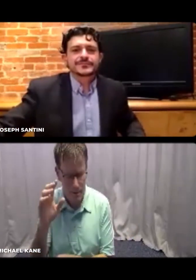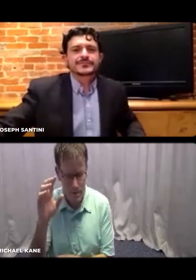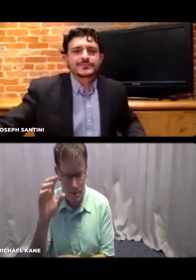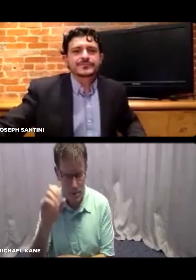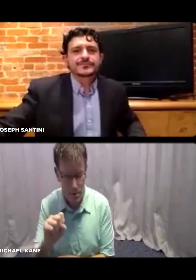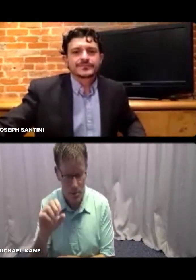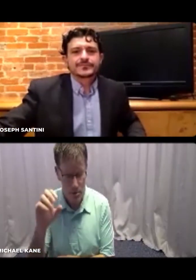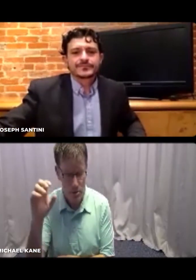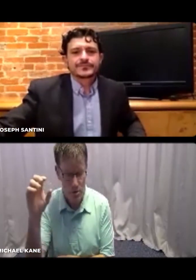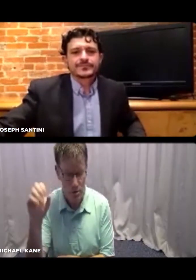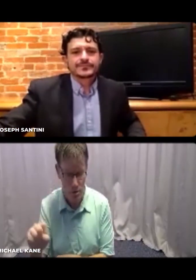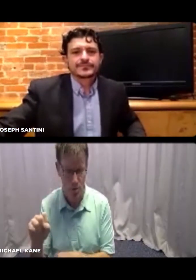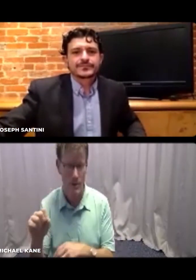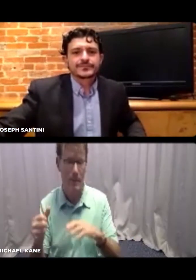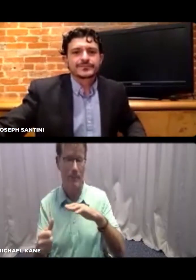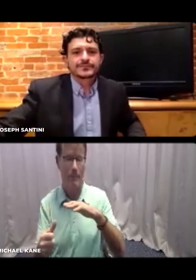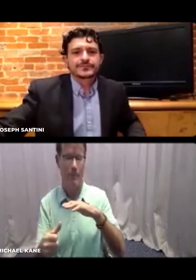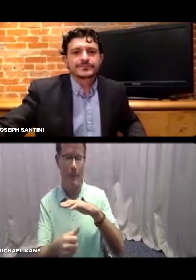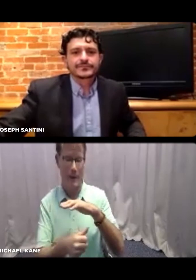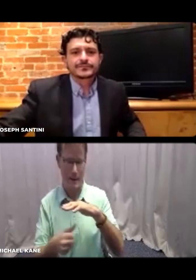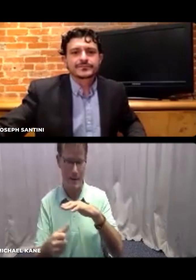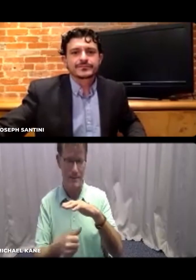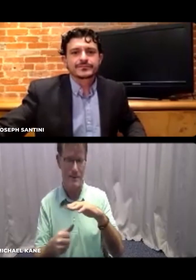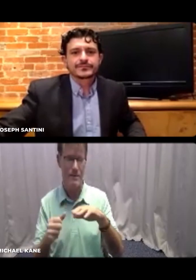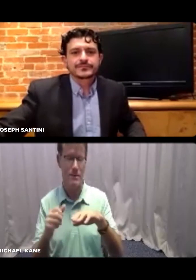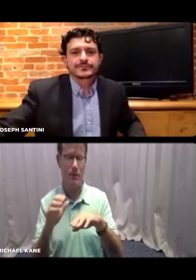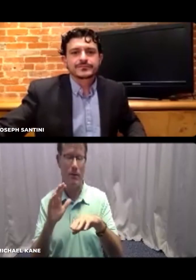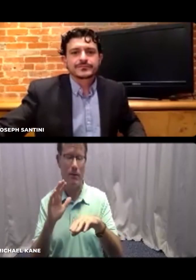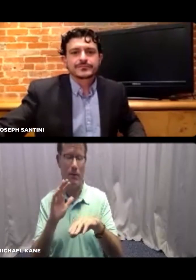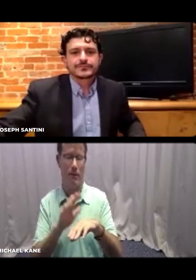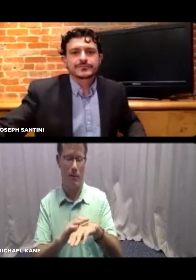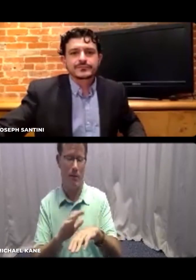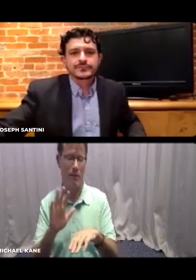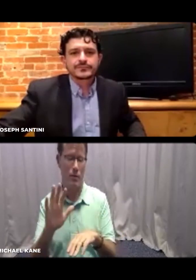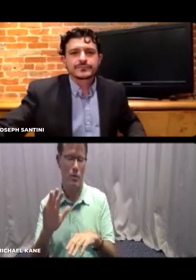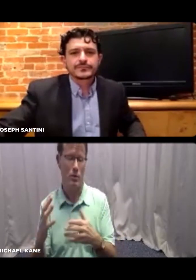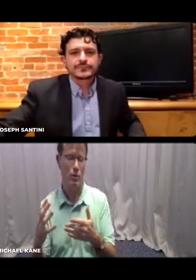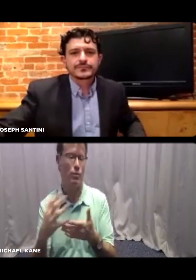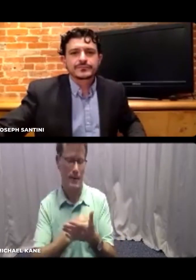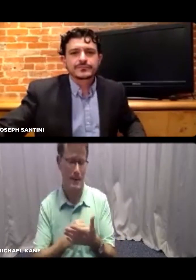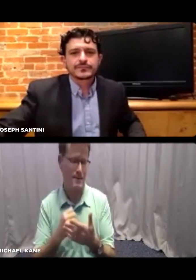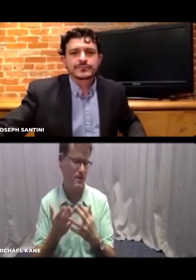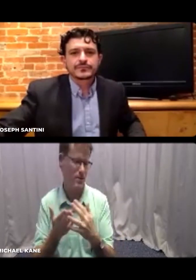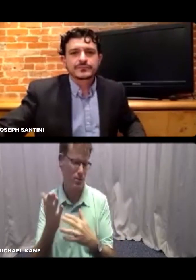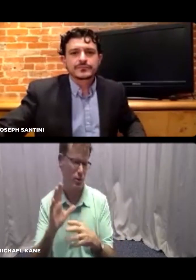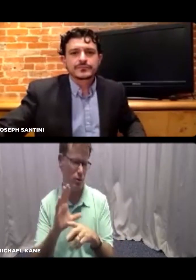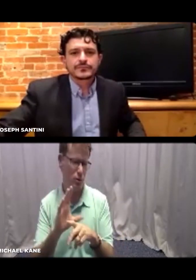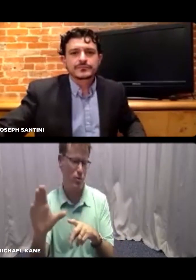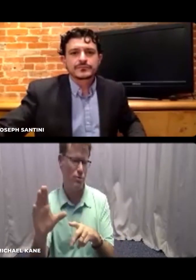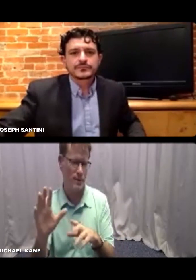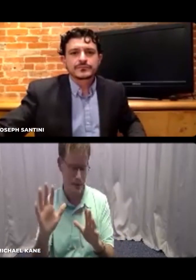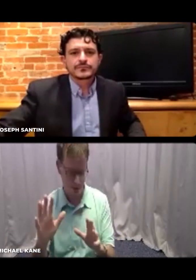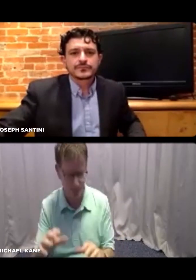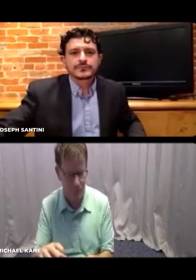Well, Social Security is based on a person's income through their whole career.